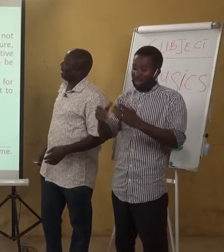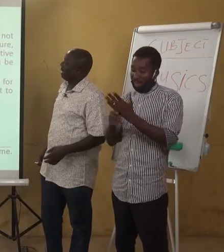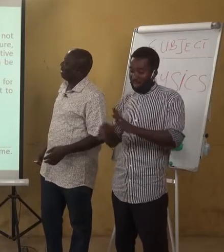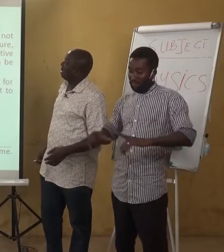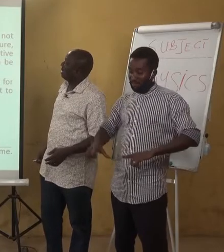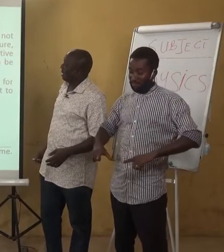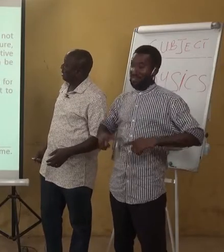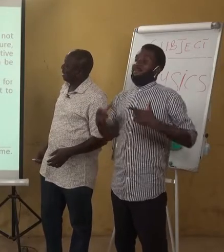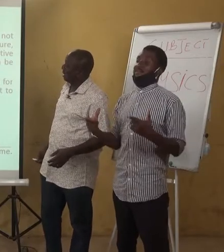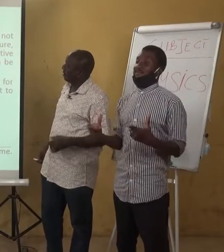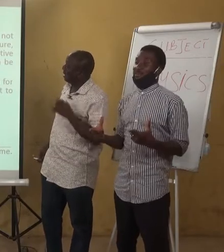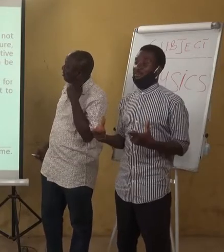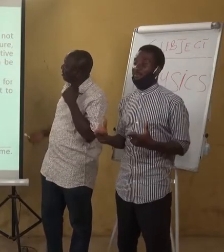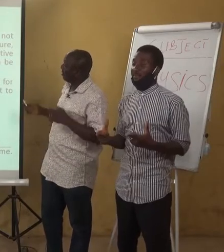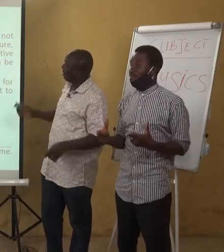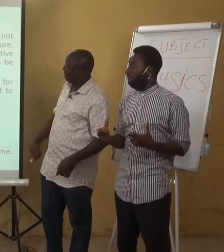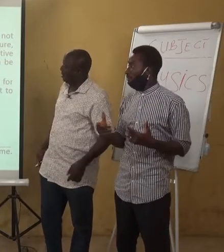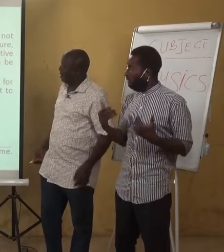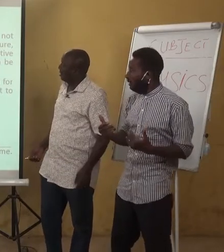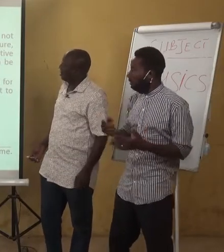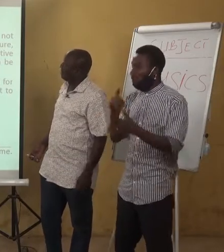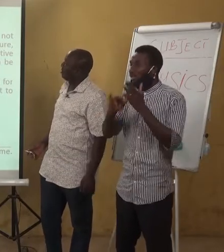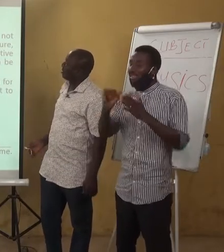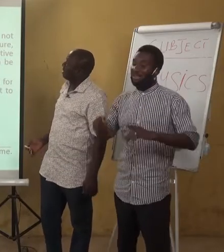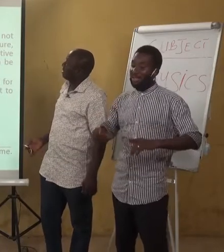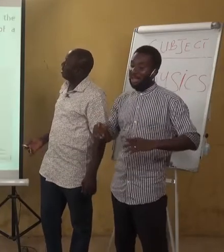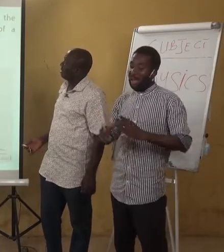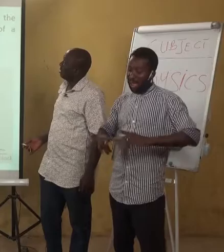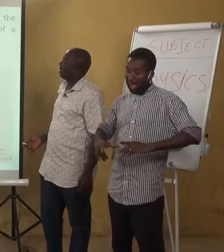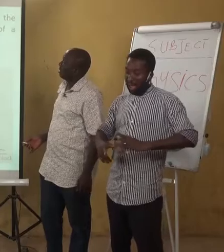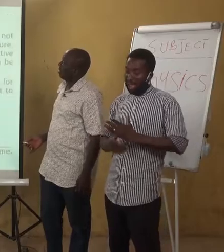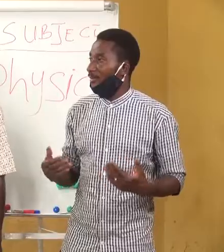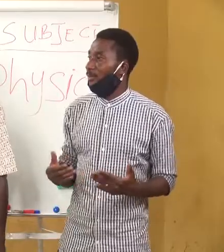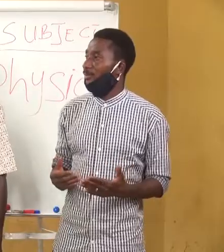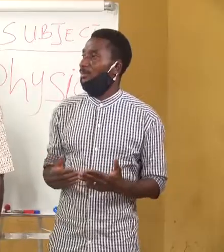We take half-life. Let's go back.